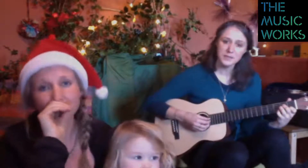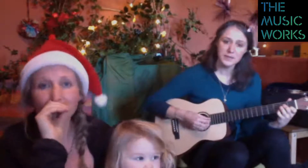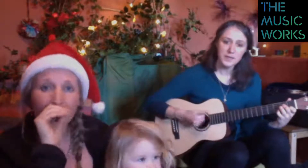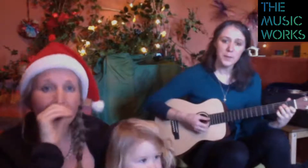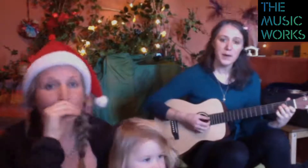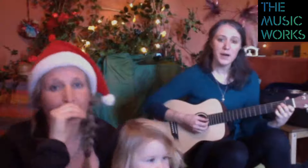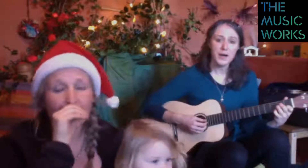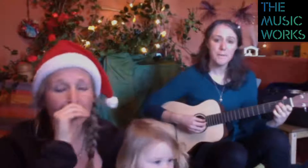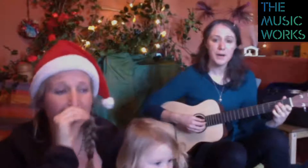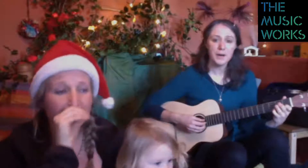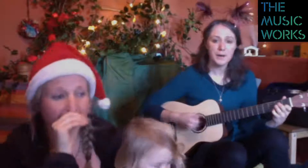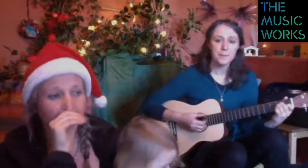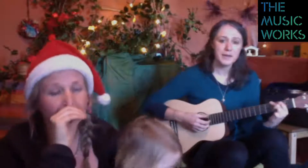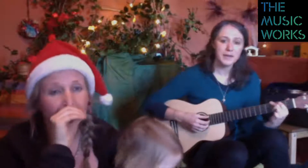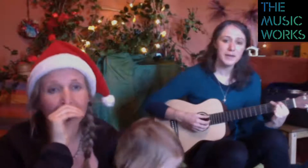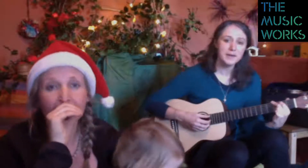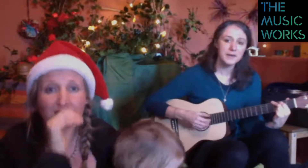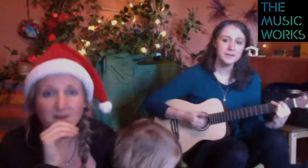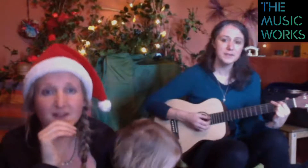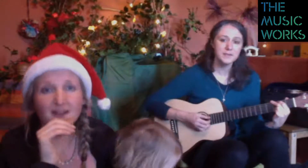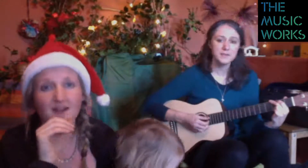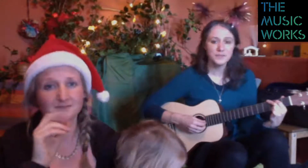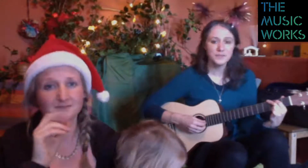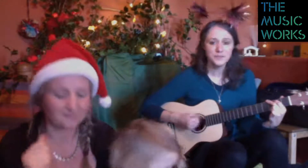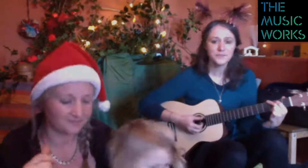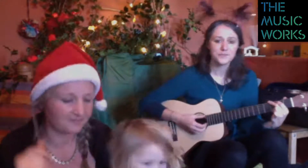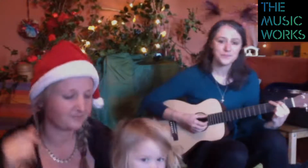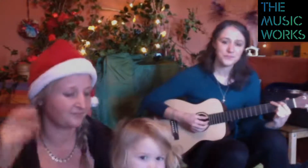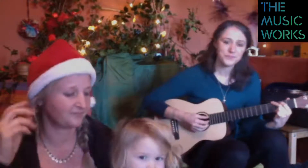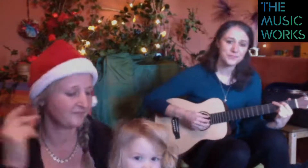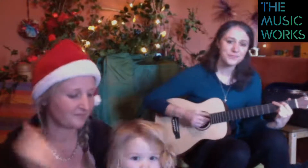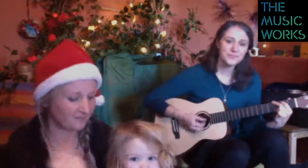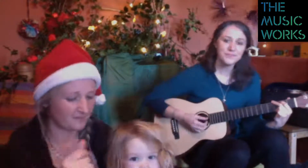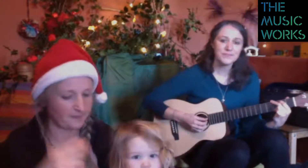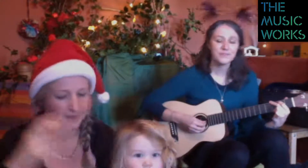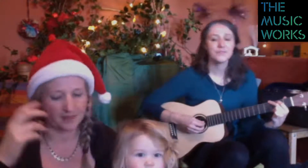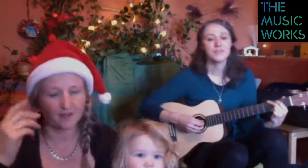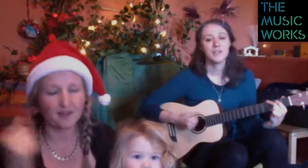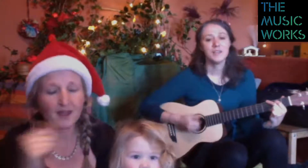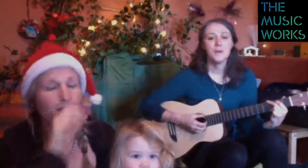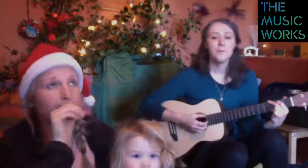Ba ba da ba da. Let's do it again. Ba